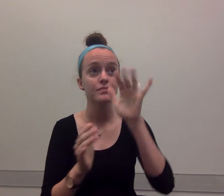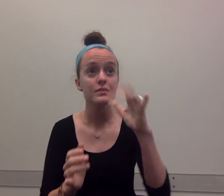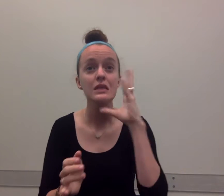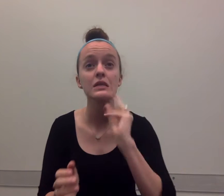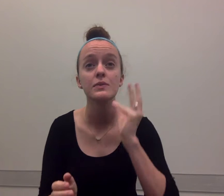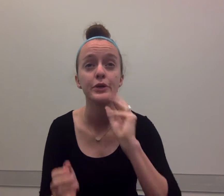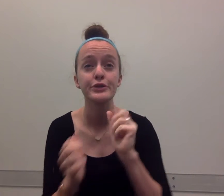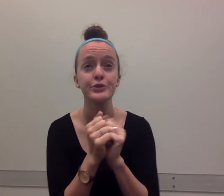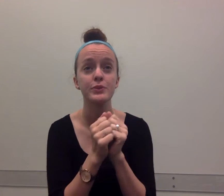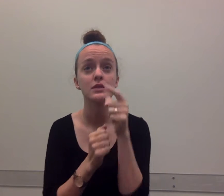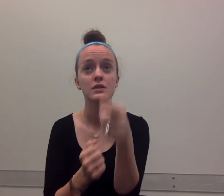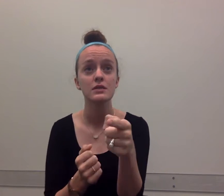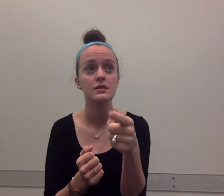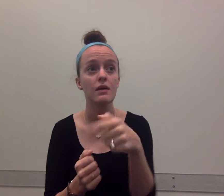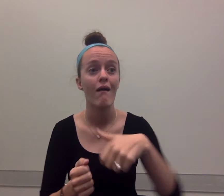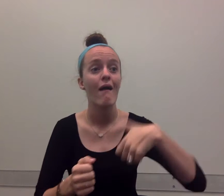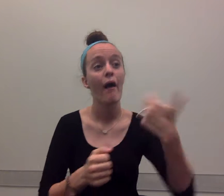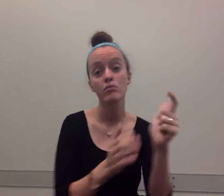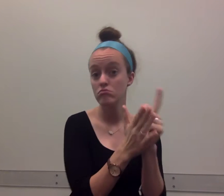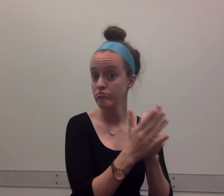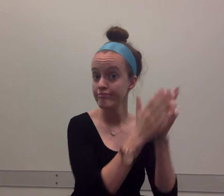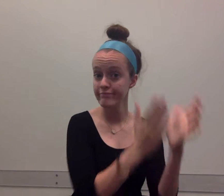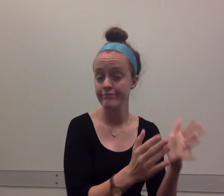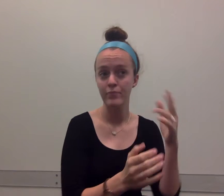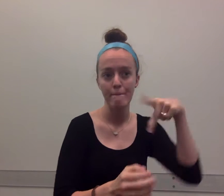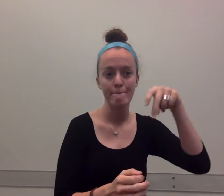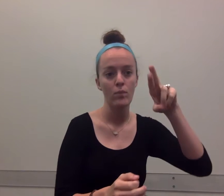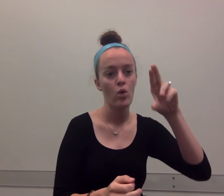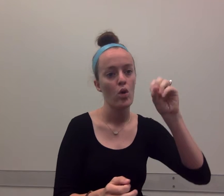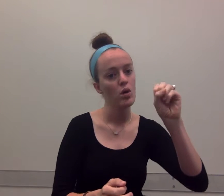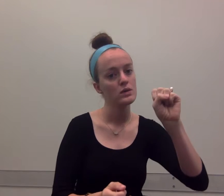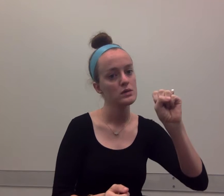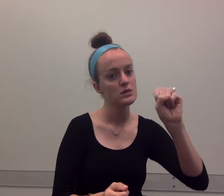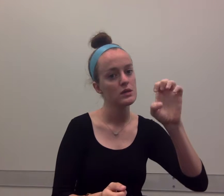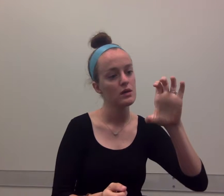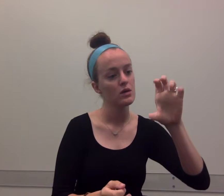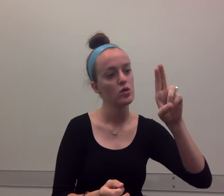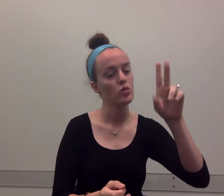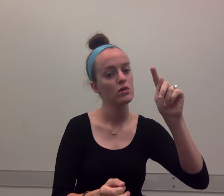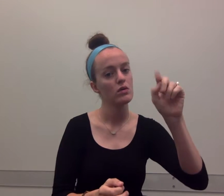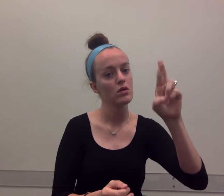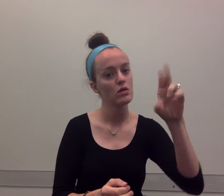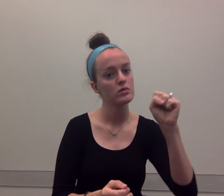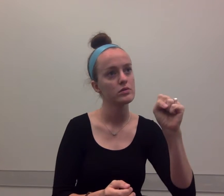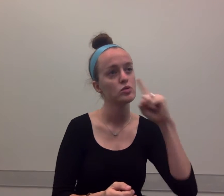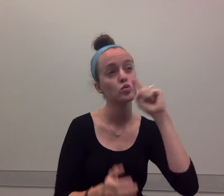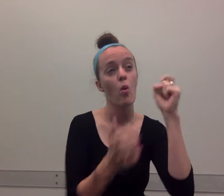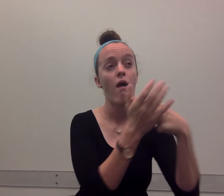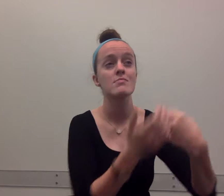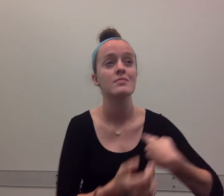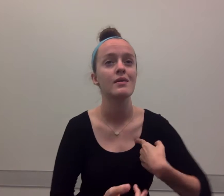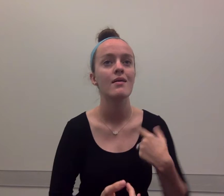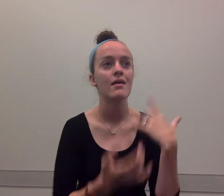the prosecuting attorney's office, and when there was a spot available there, I got hired on at the prosecuting attorney's office.